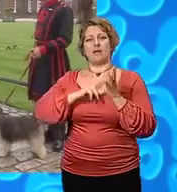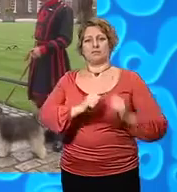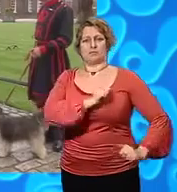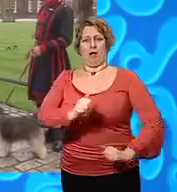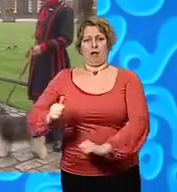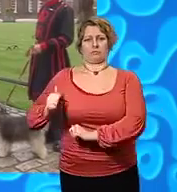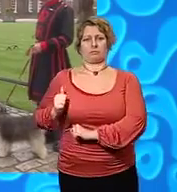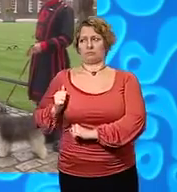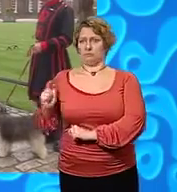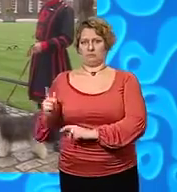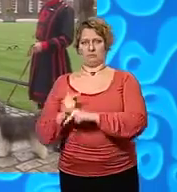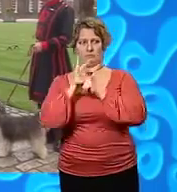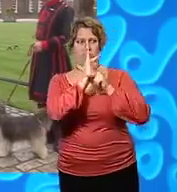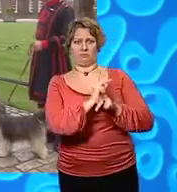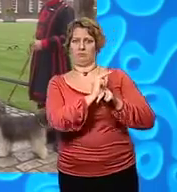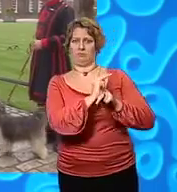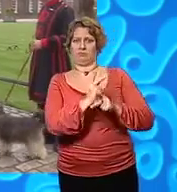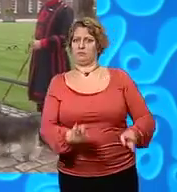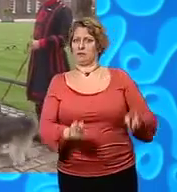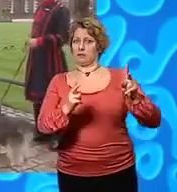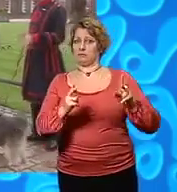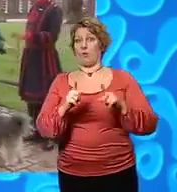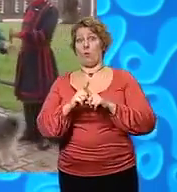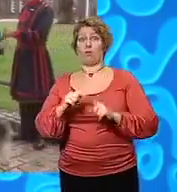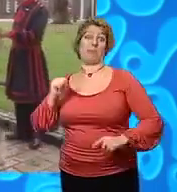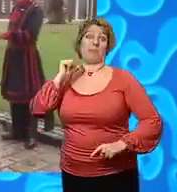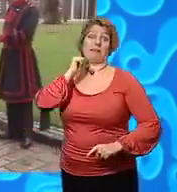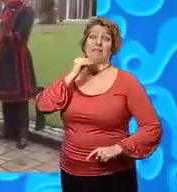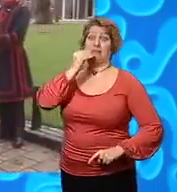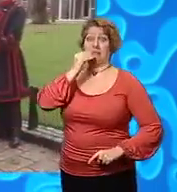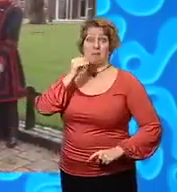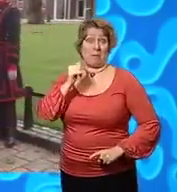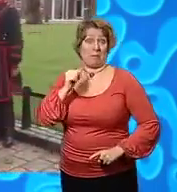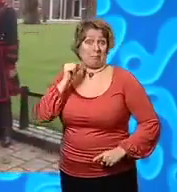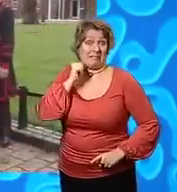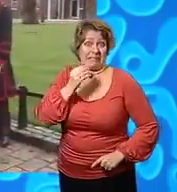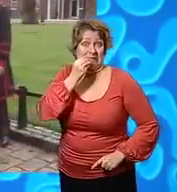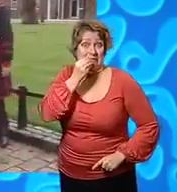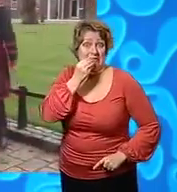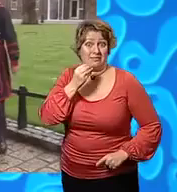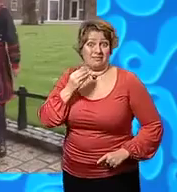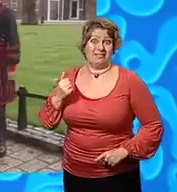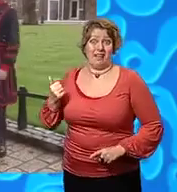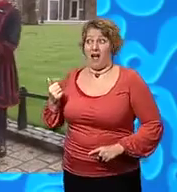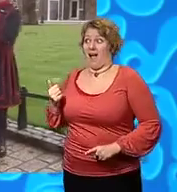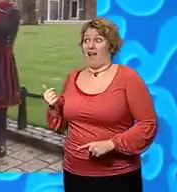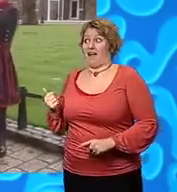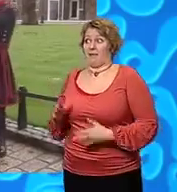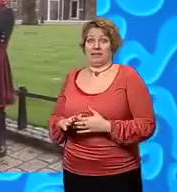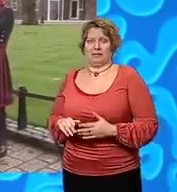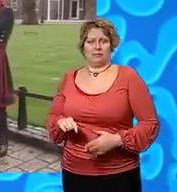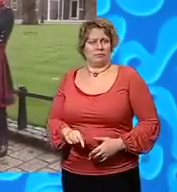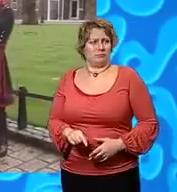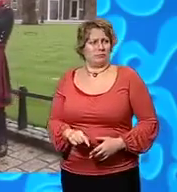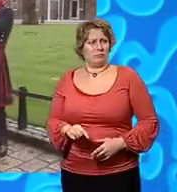tower. People also call them beef eaters. Perhaps they eat a lot of beef. That would make Pippin a sausage